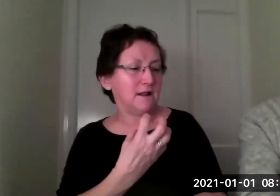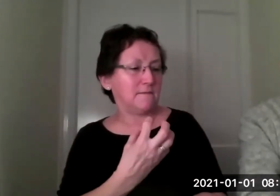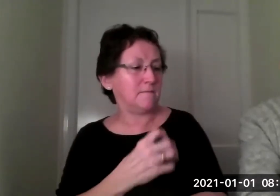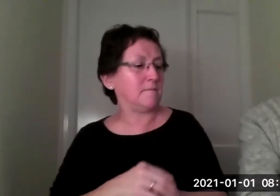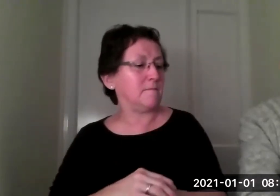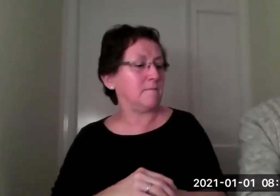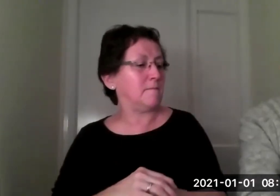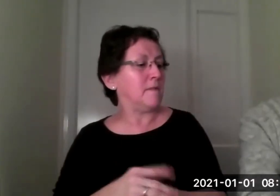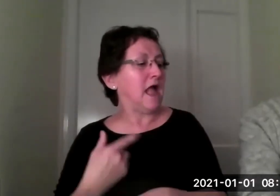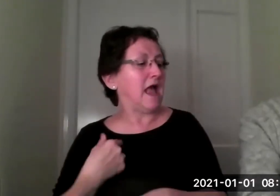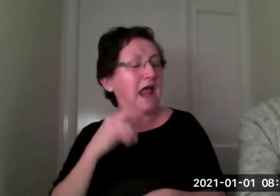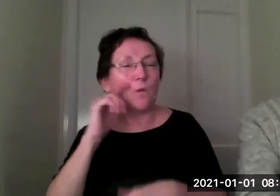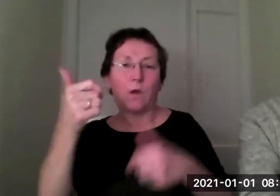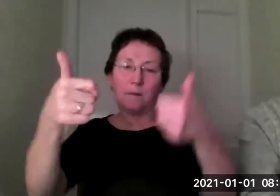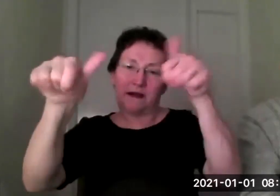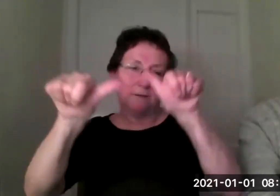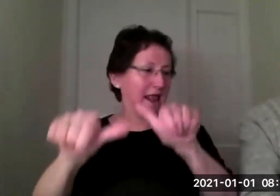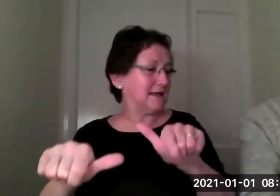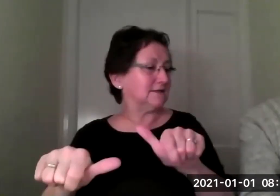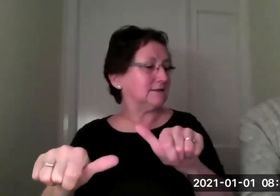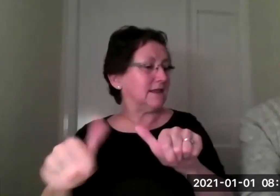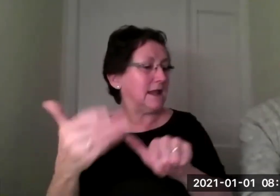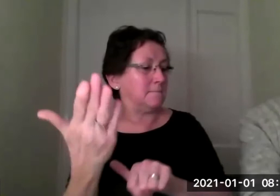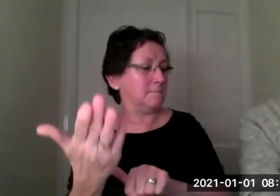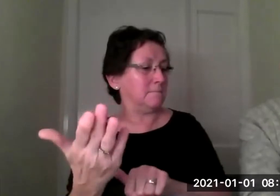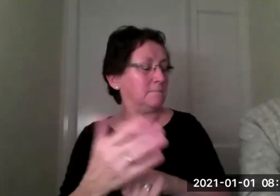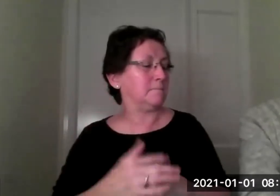Israel, and I will bless them.